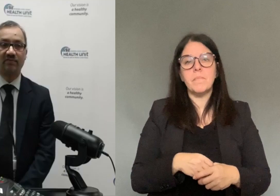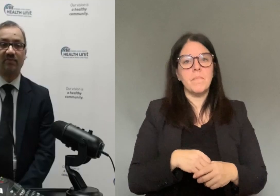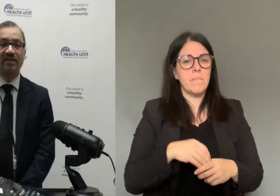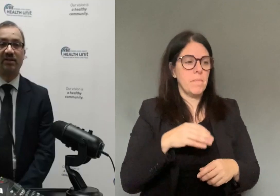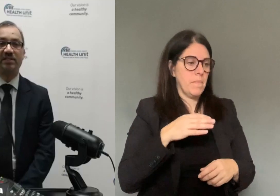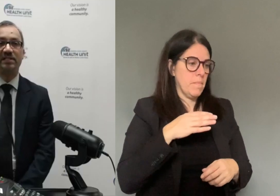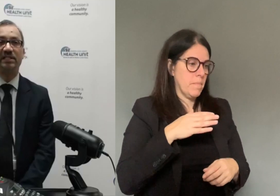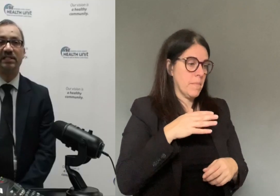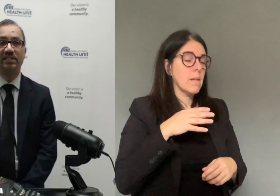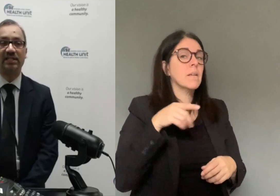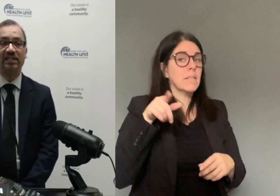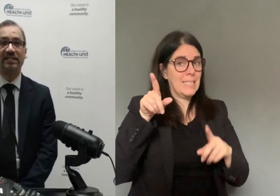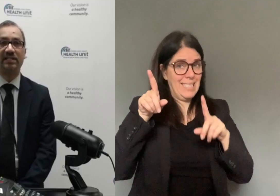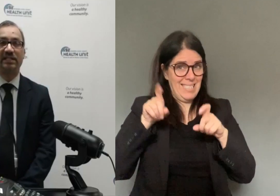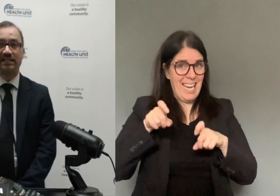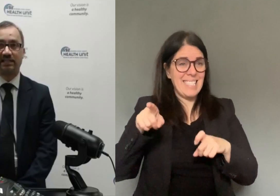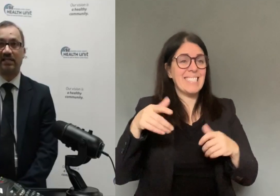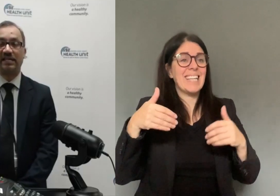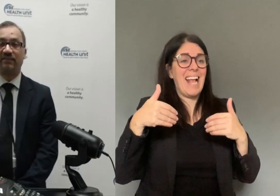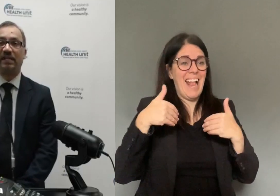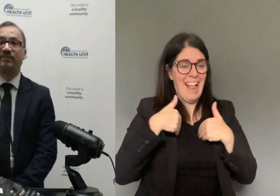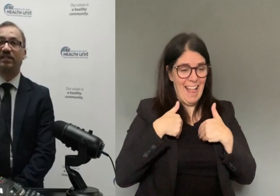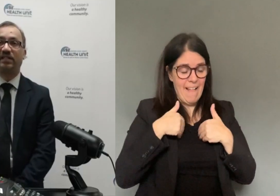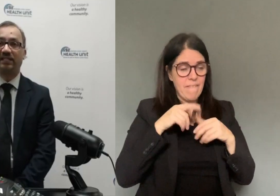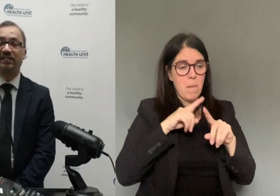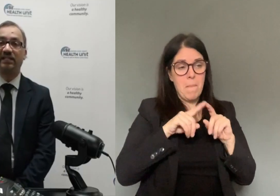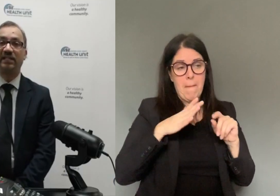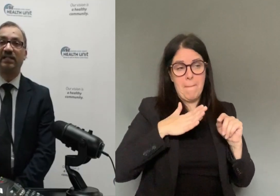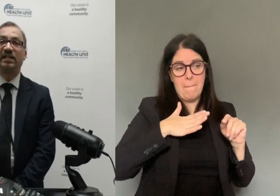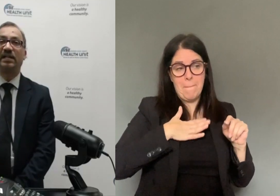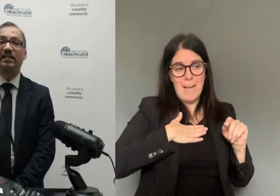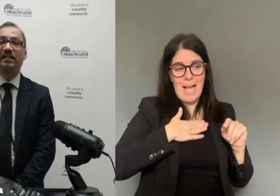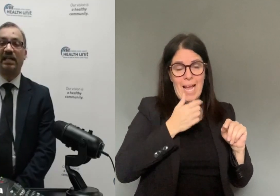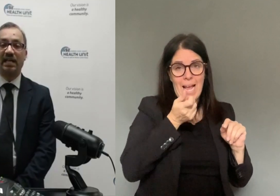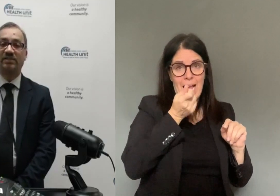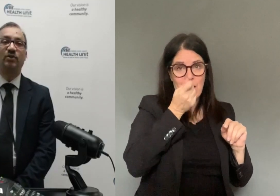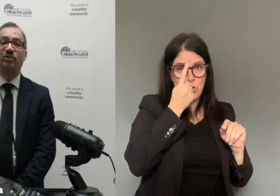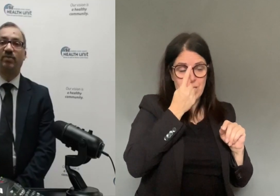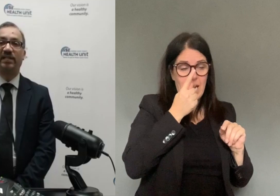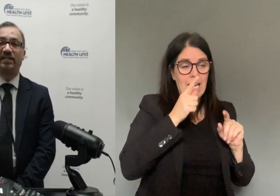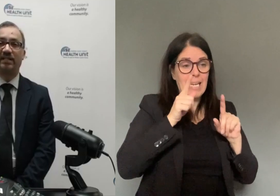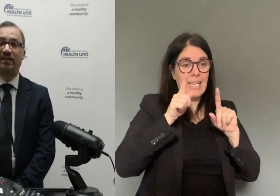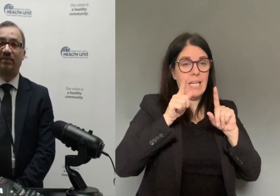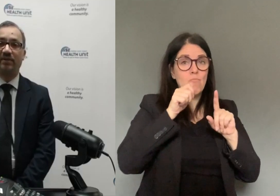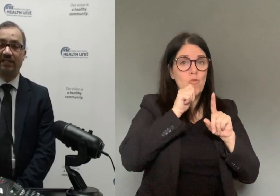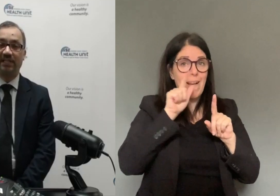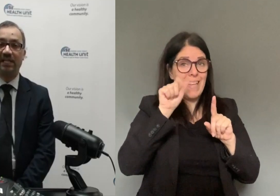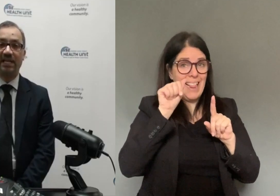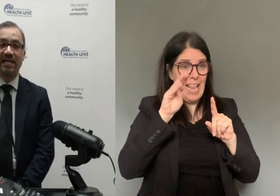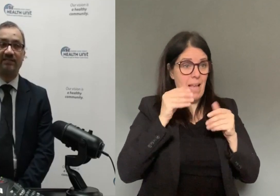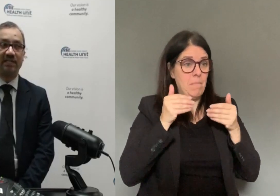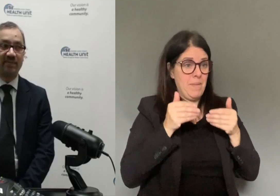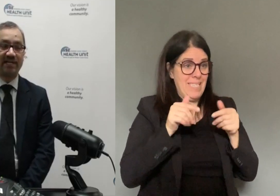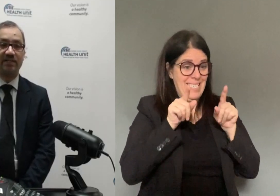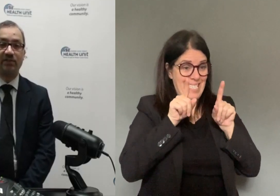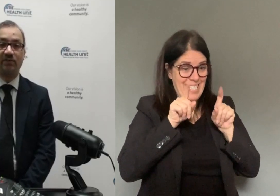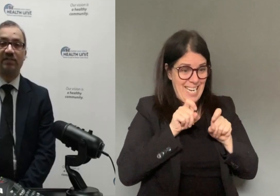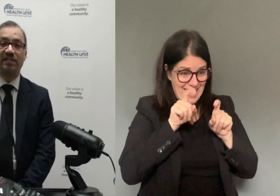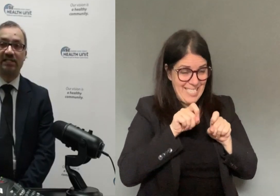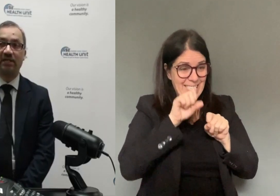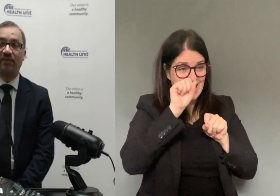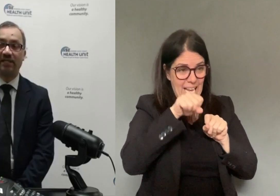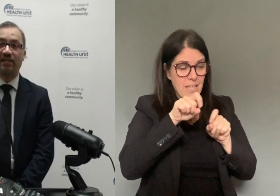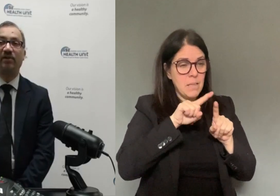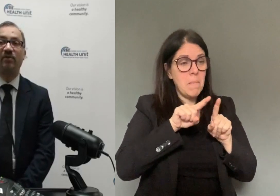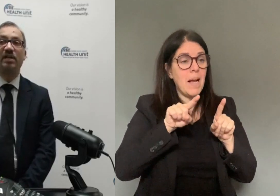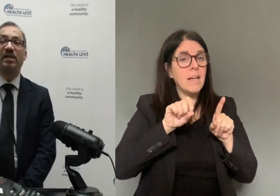best of my knowledge, these tests, even after collected, it has to go to the public health lab. They have the capacity to do the